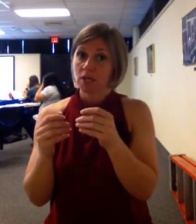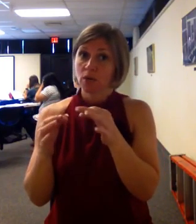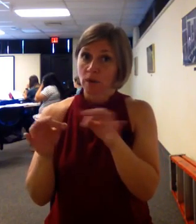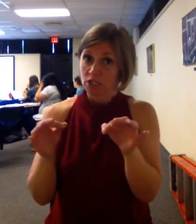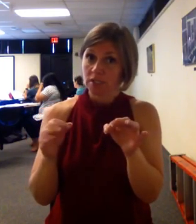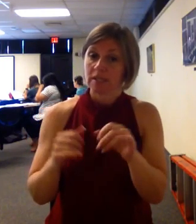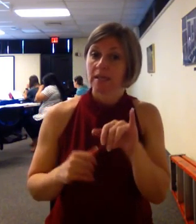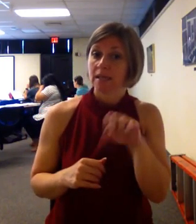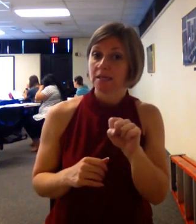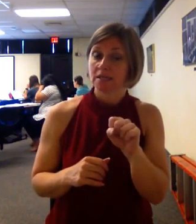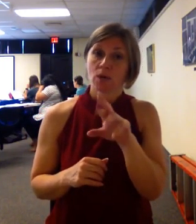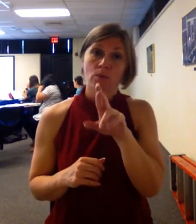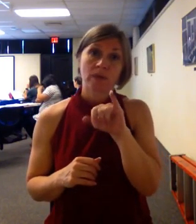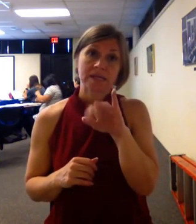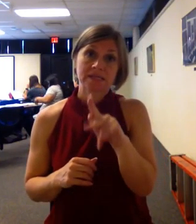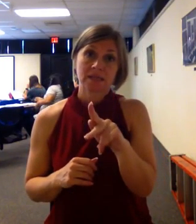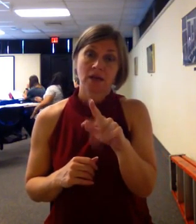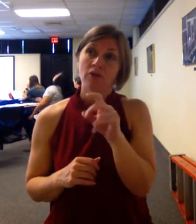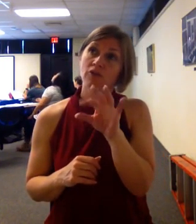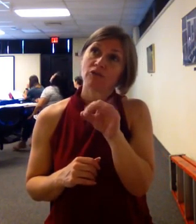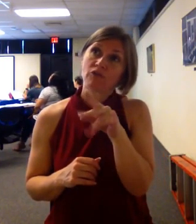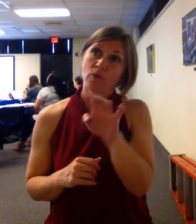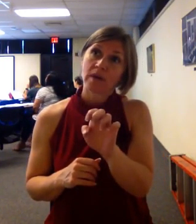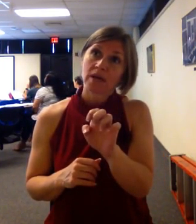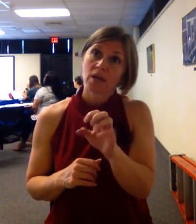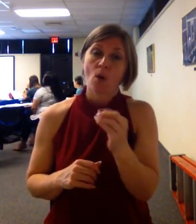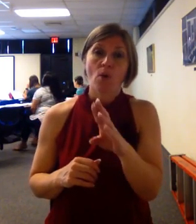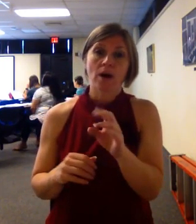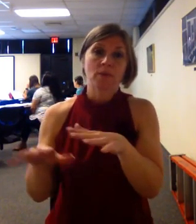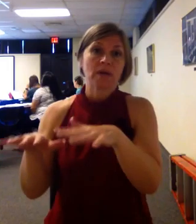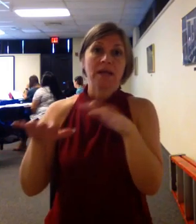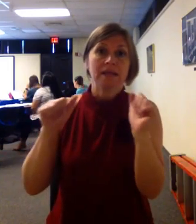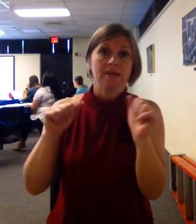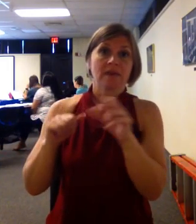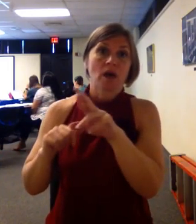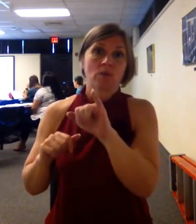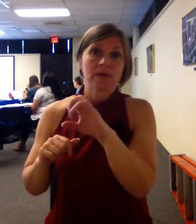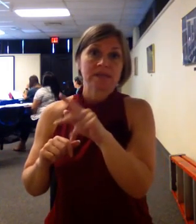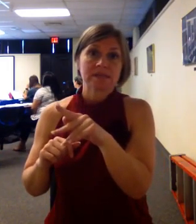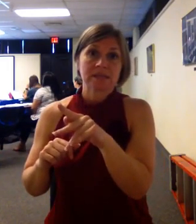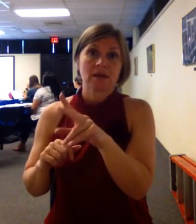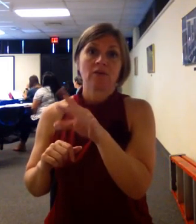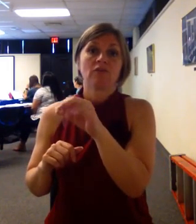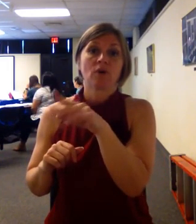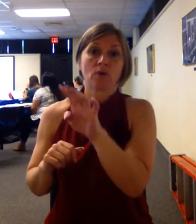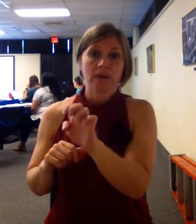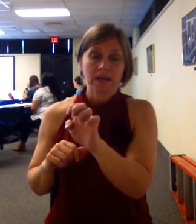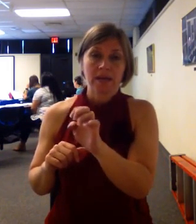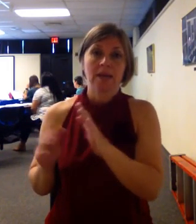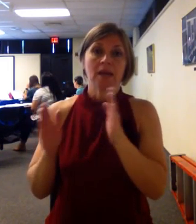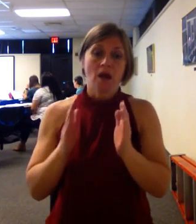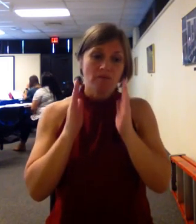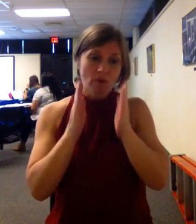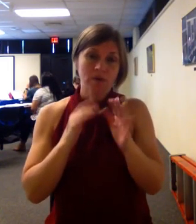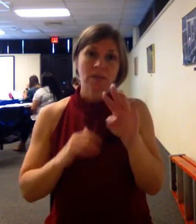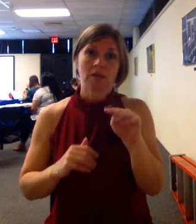risk-free, or I'm going to leave the risk-free environment, and I'm going to take into account the market premium. So that's return on the market as a